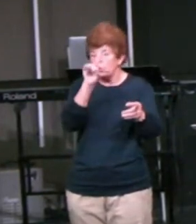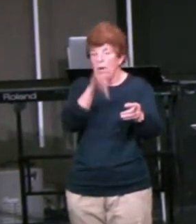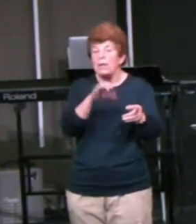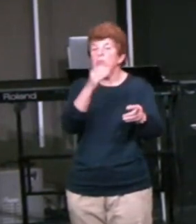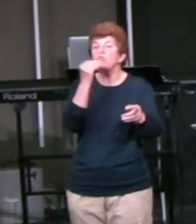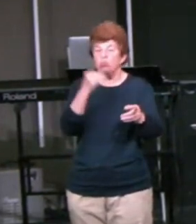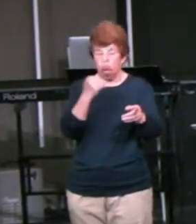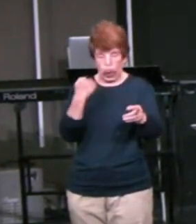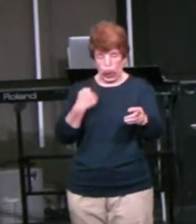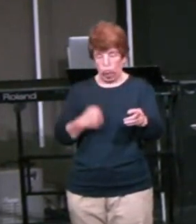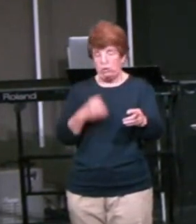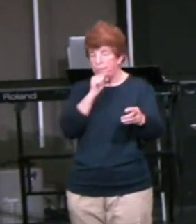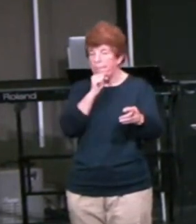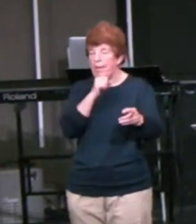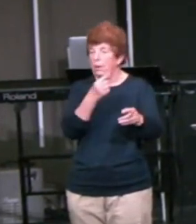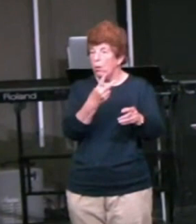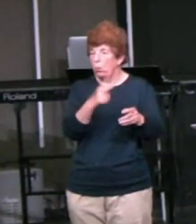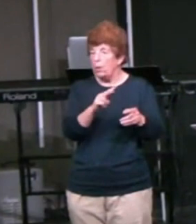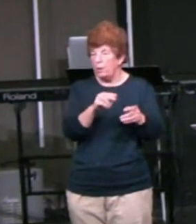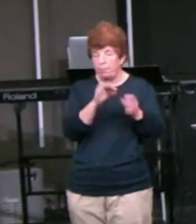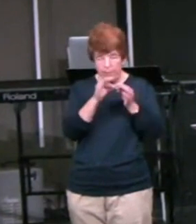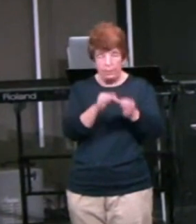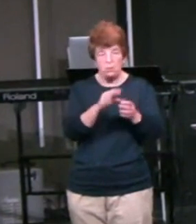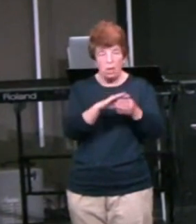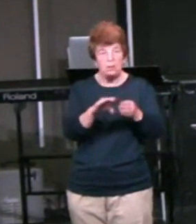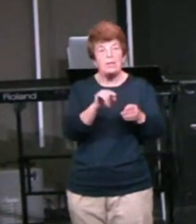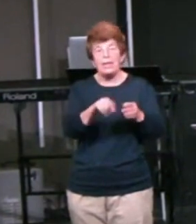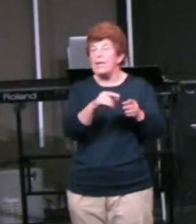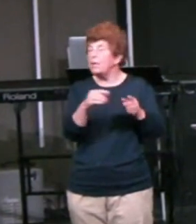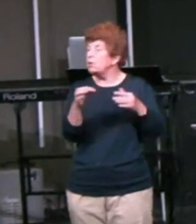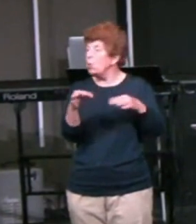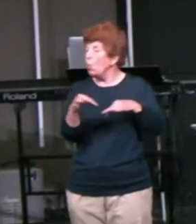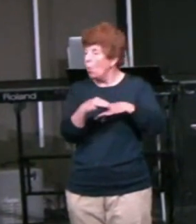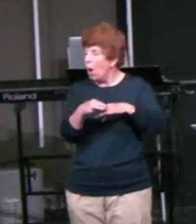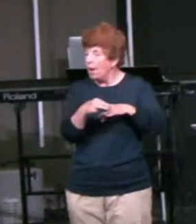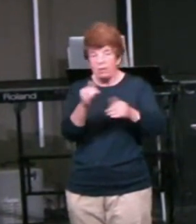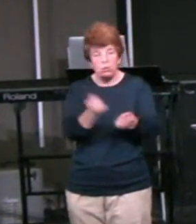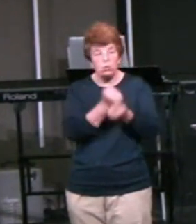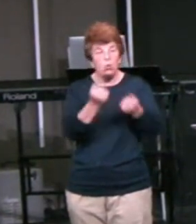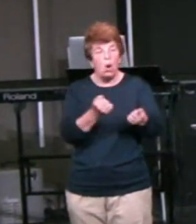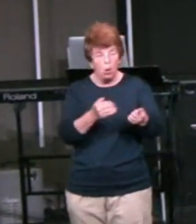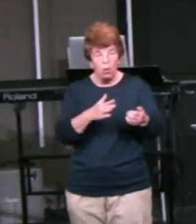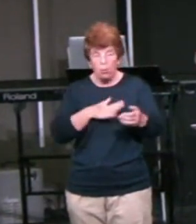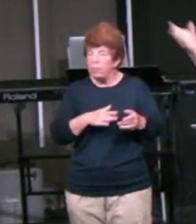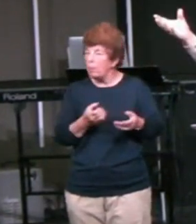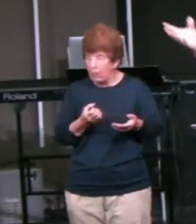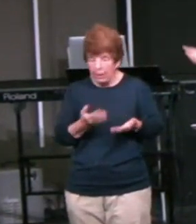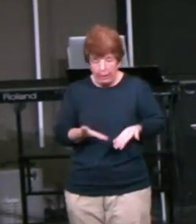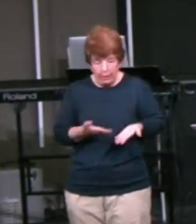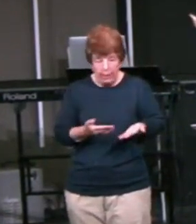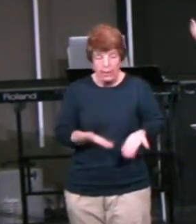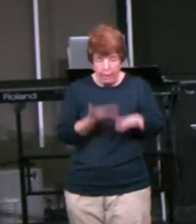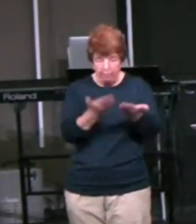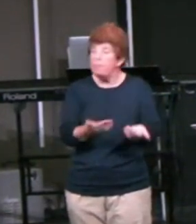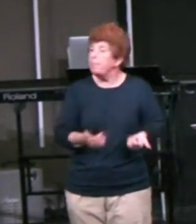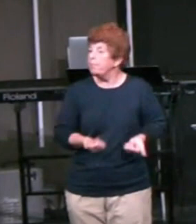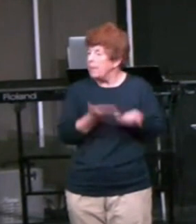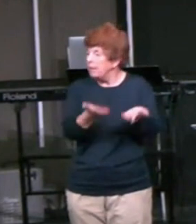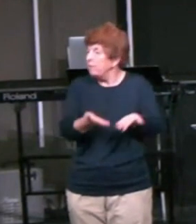$27.25 billion. He and his wife have a strong desire to be philanthropists and make a lot of that